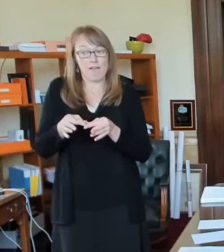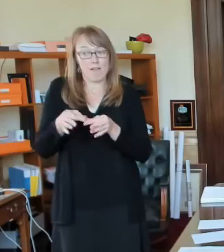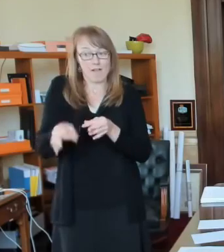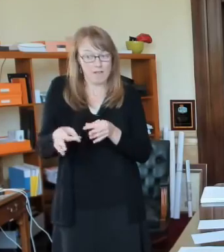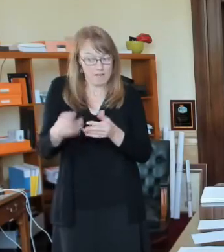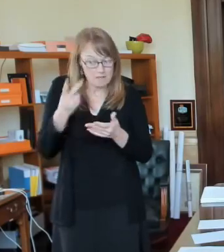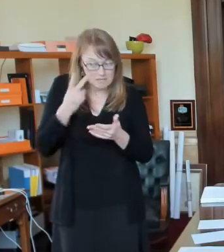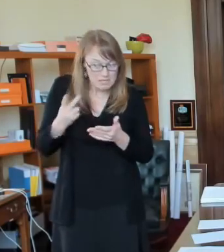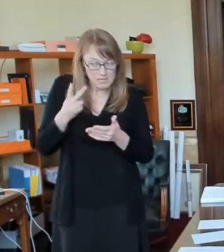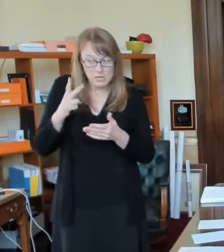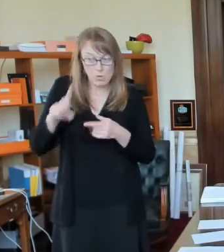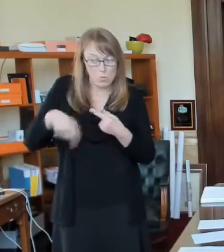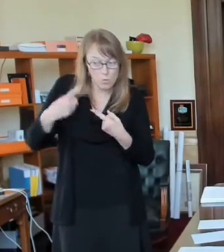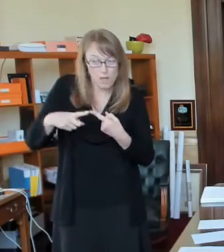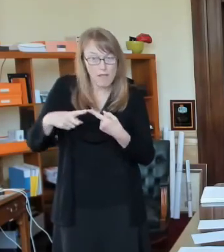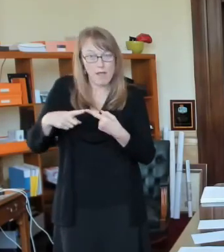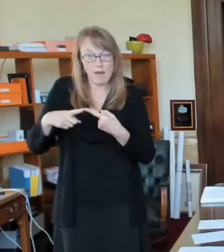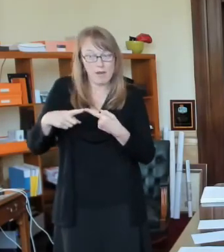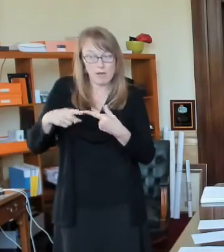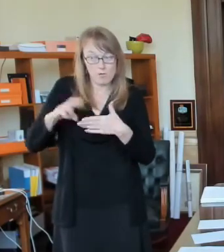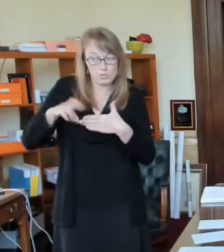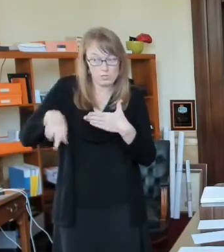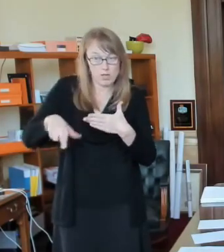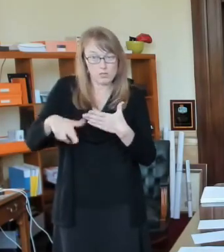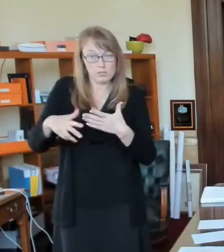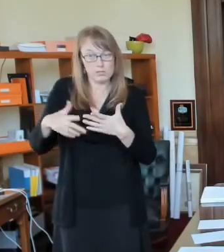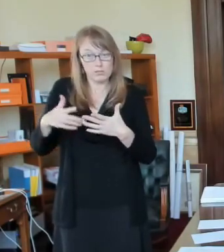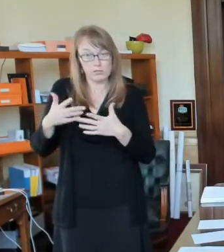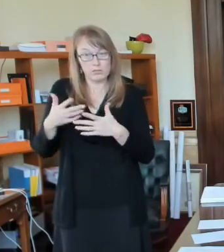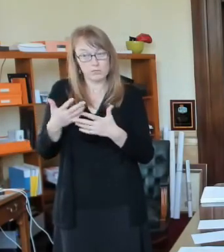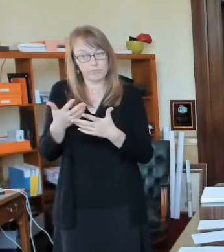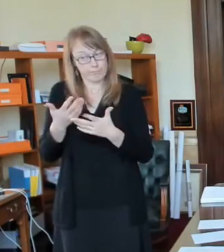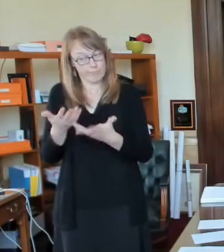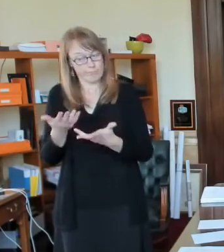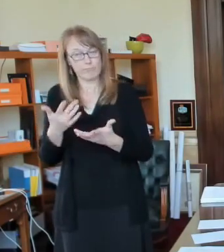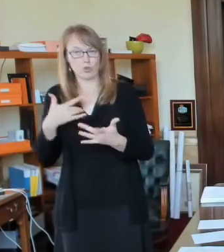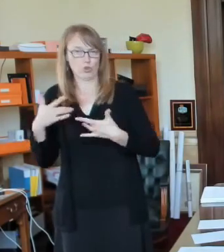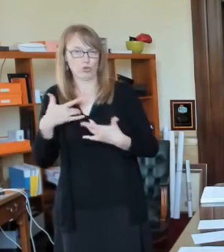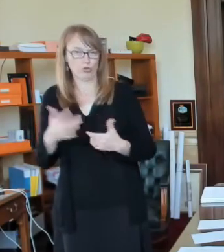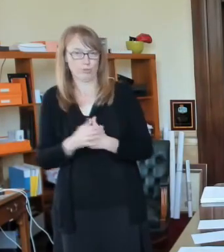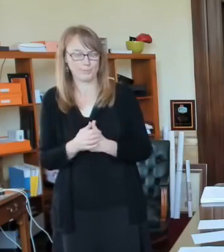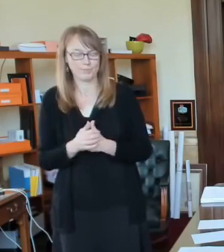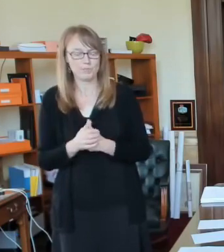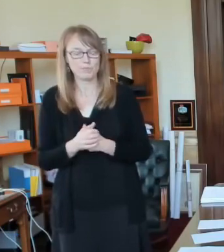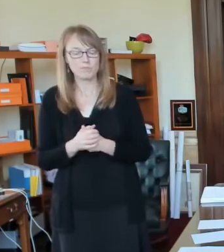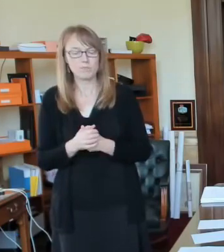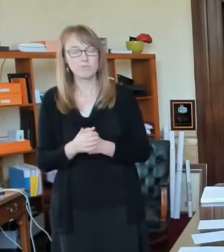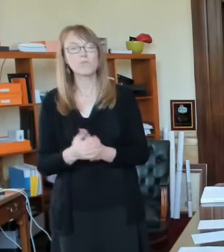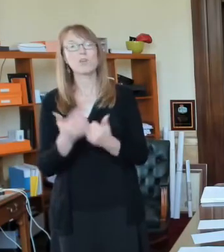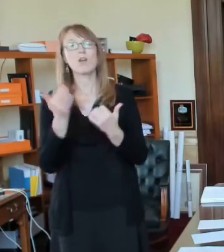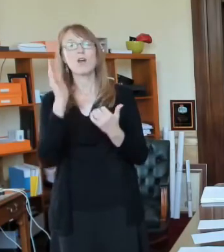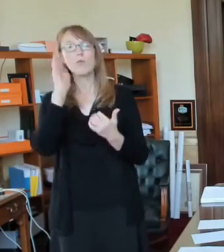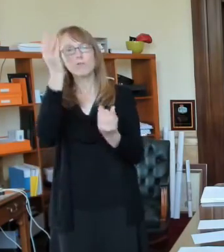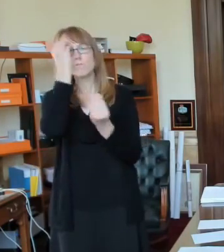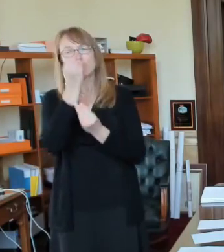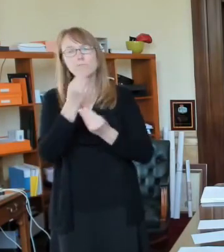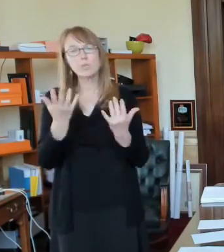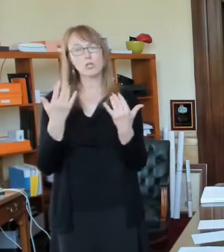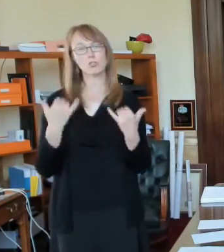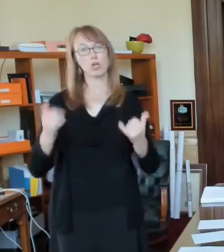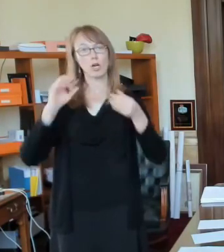those backups. But let me tell you about the current numbers and tell you why we still,